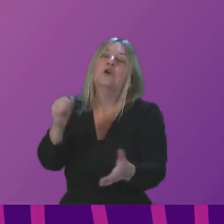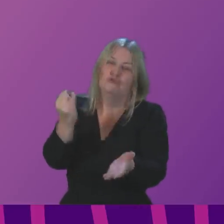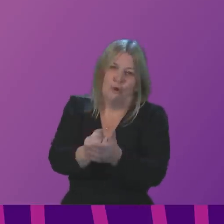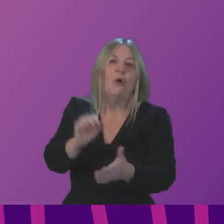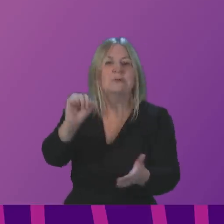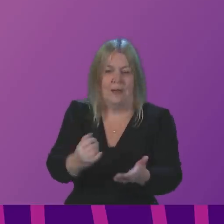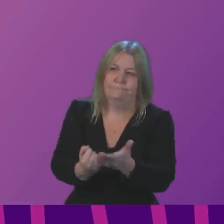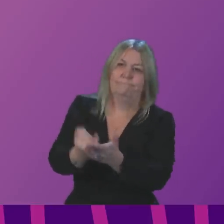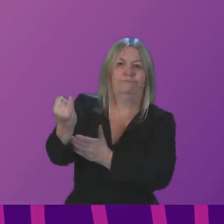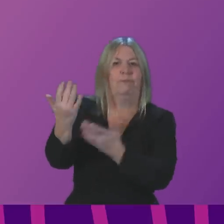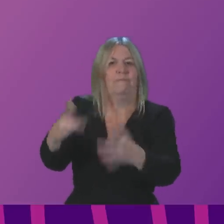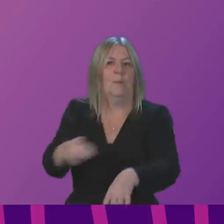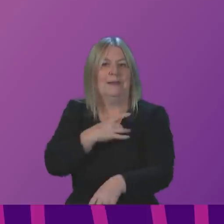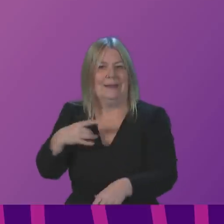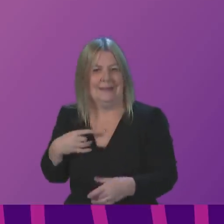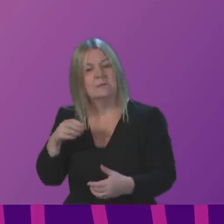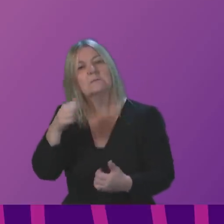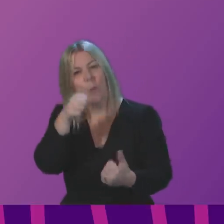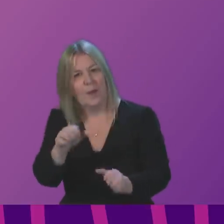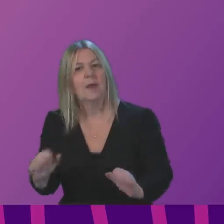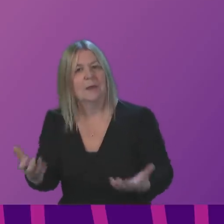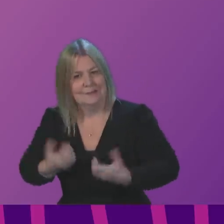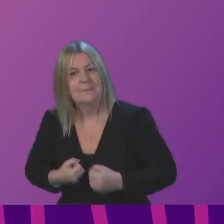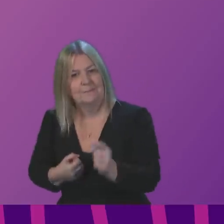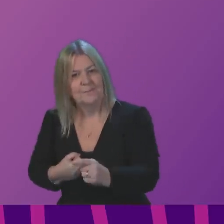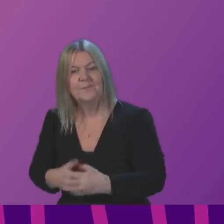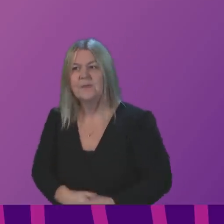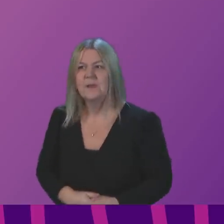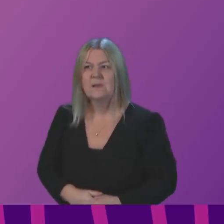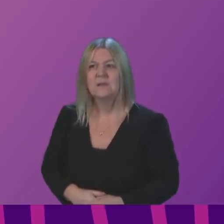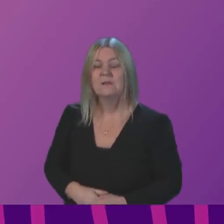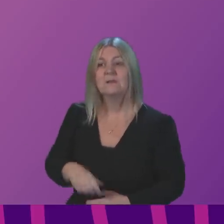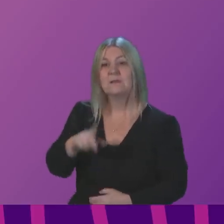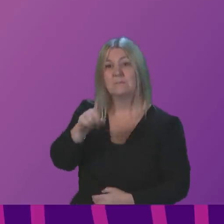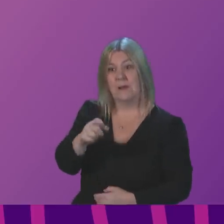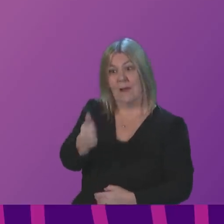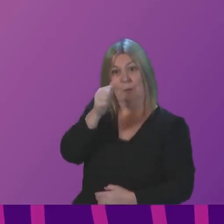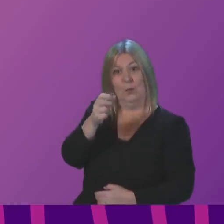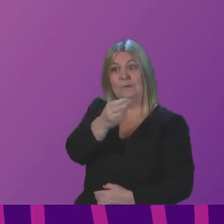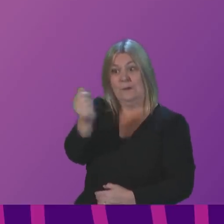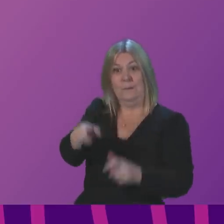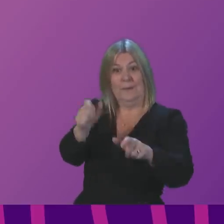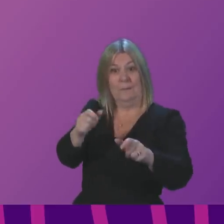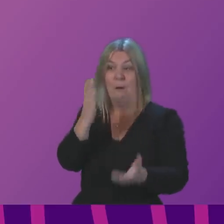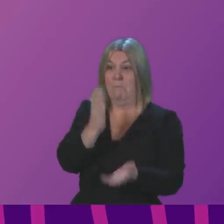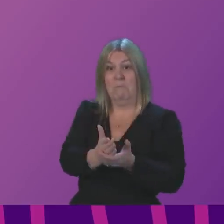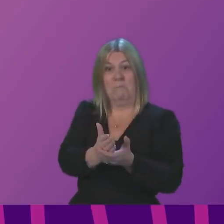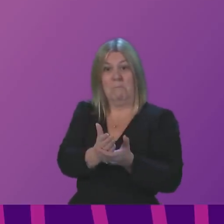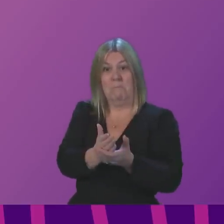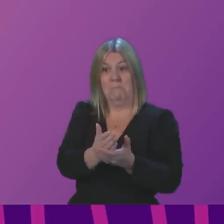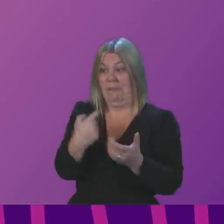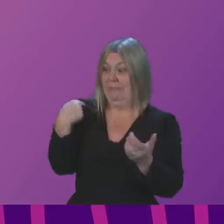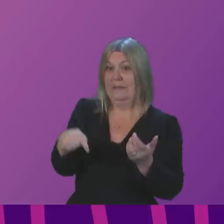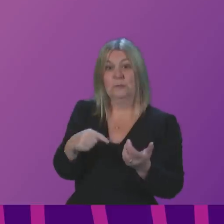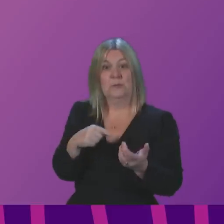from the clinics. But many, many people, and I know some of these people personally, got their vaccinations over the past couple of